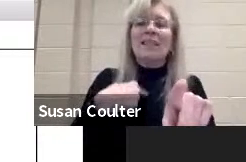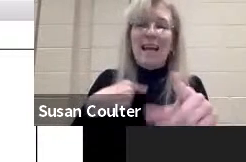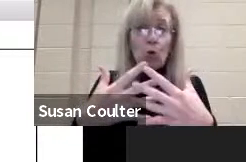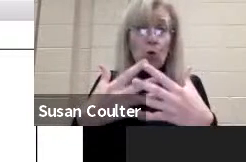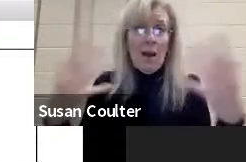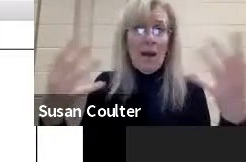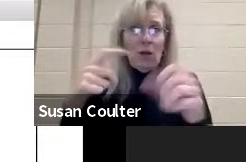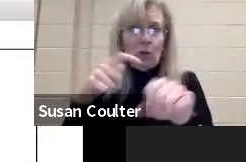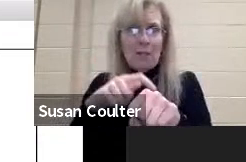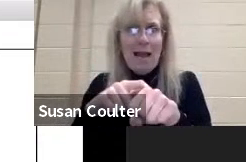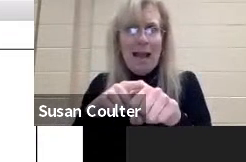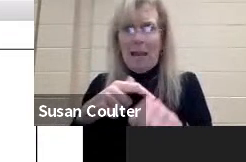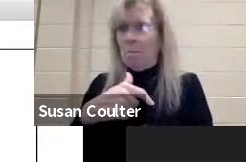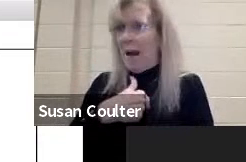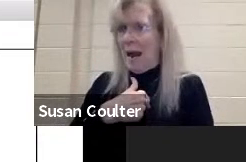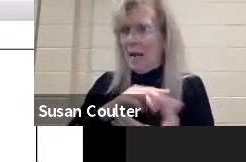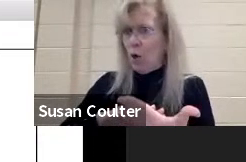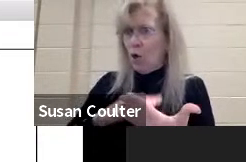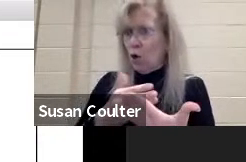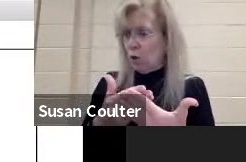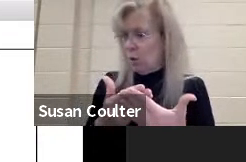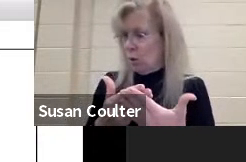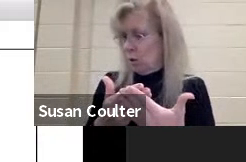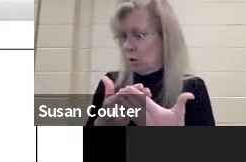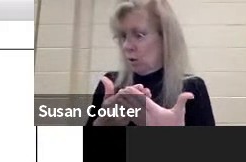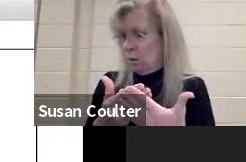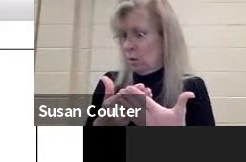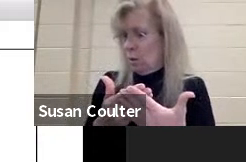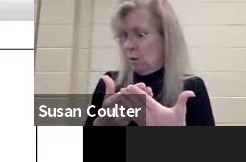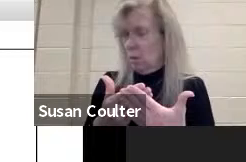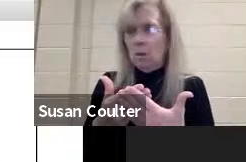Normally it will tell you how much time I cooked